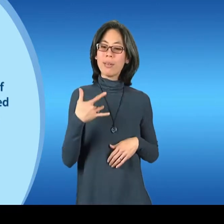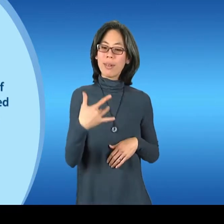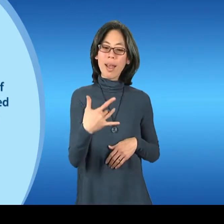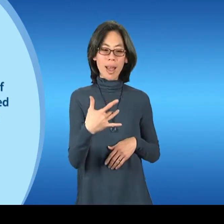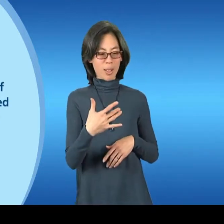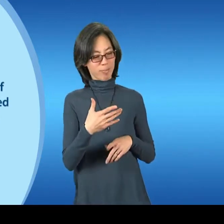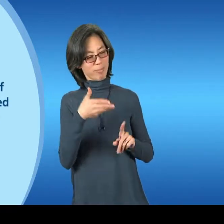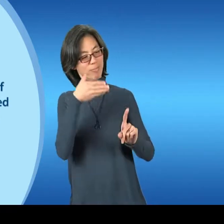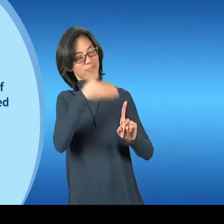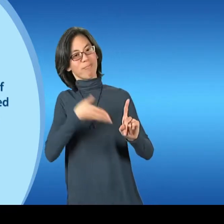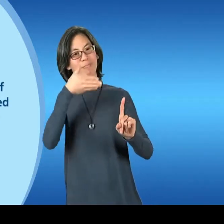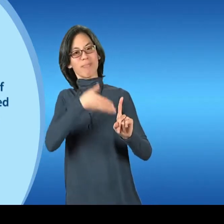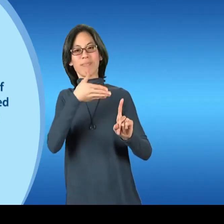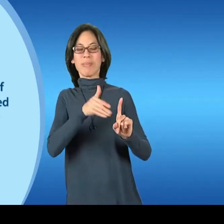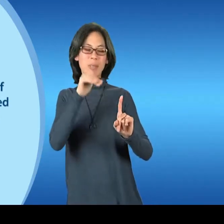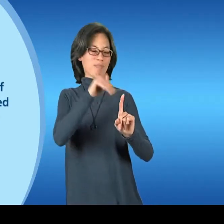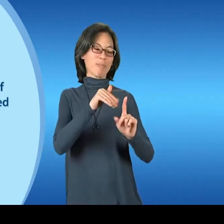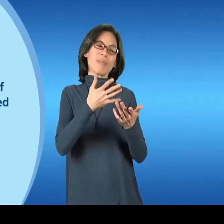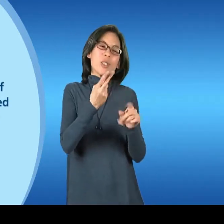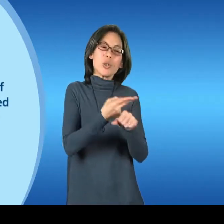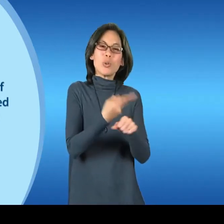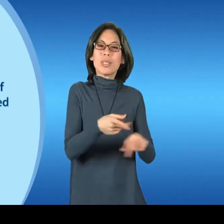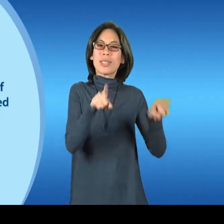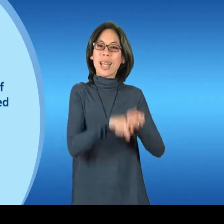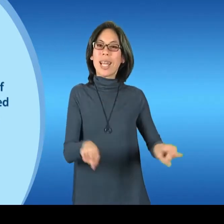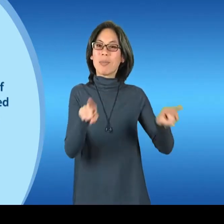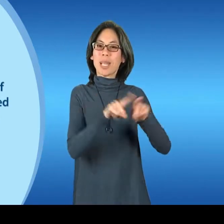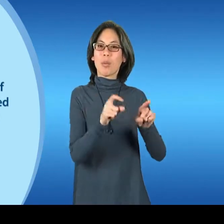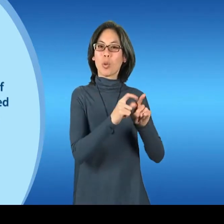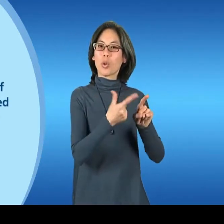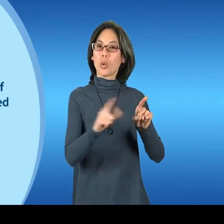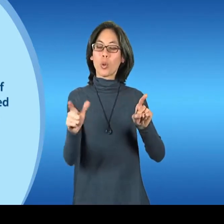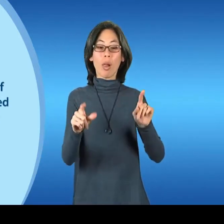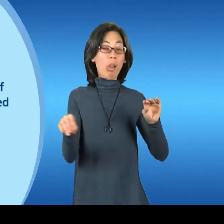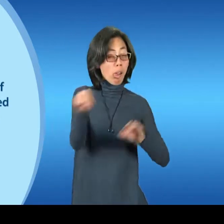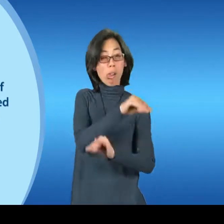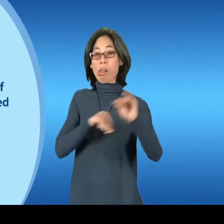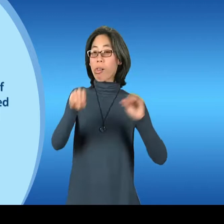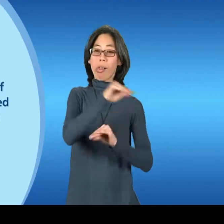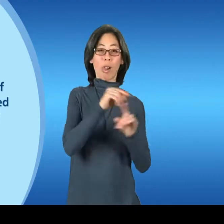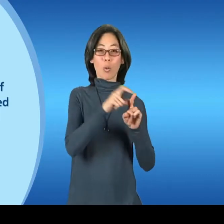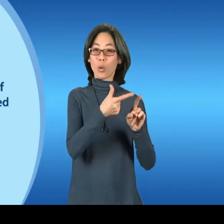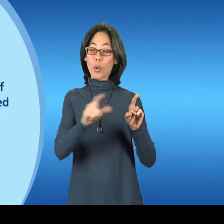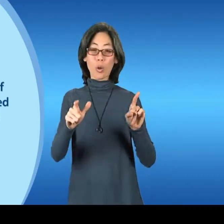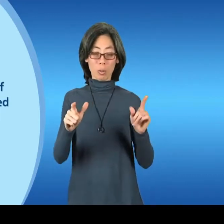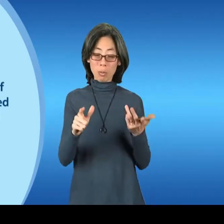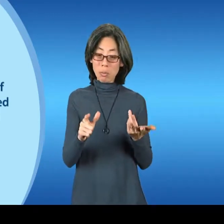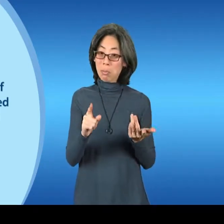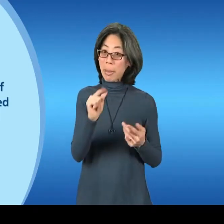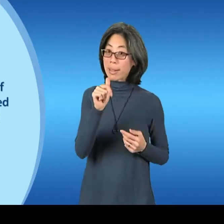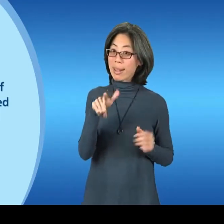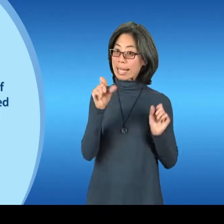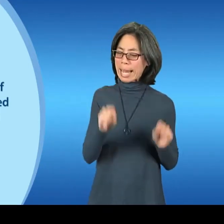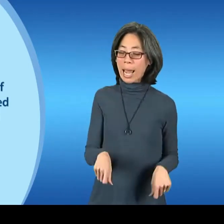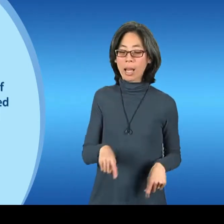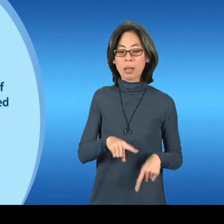deaf mothers tend to use the same word order patterns. That means less variation in word order. There might still be some